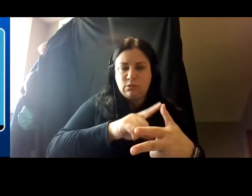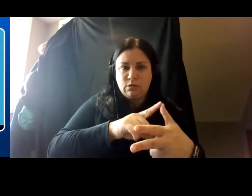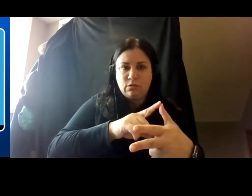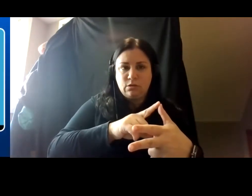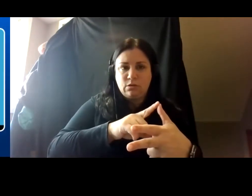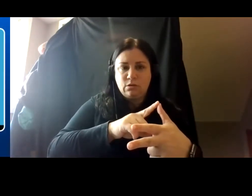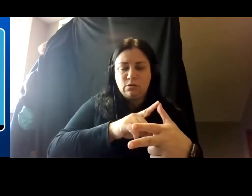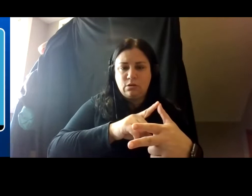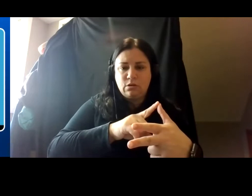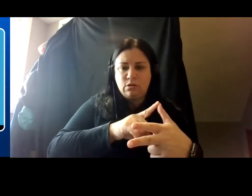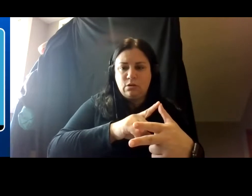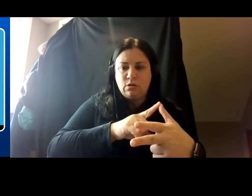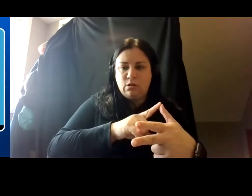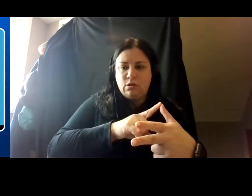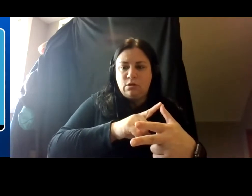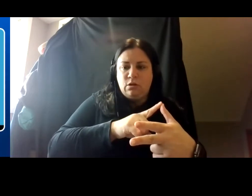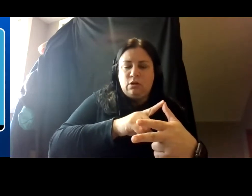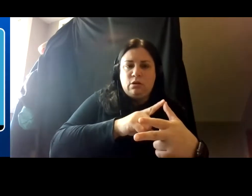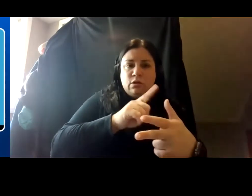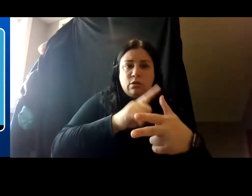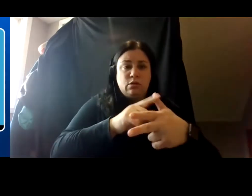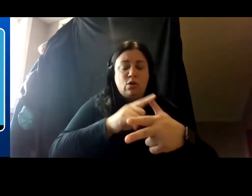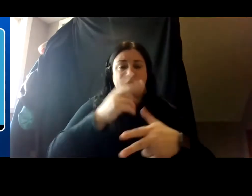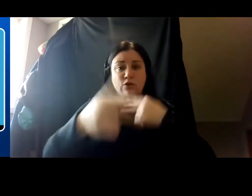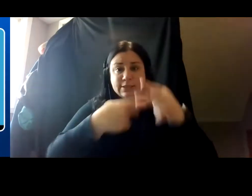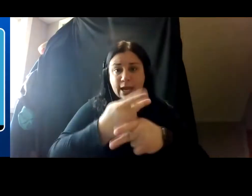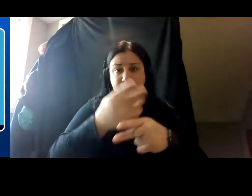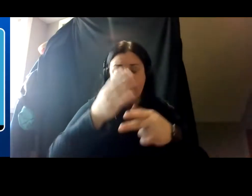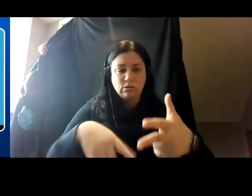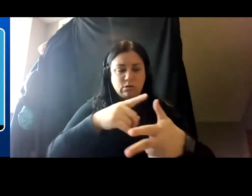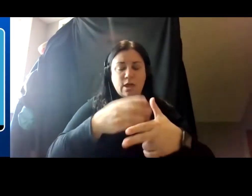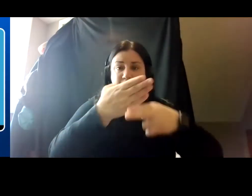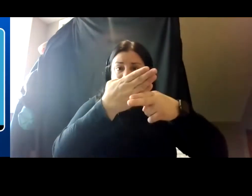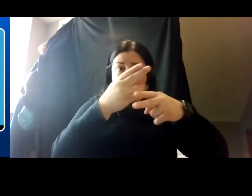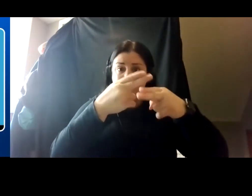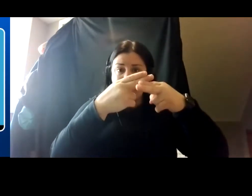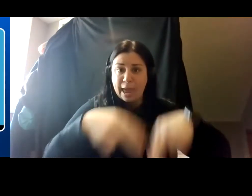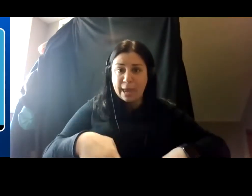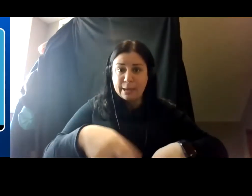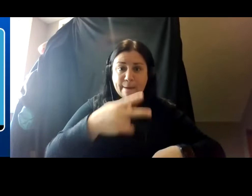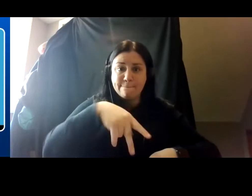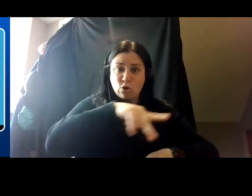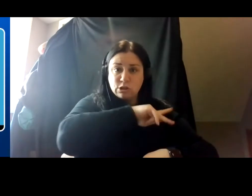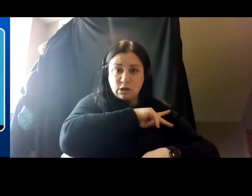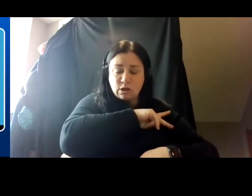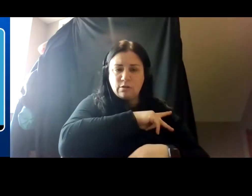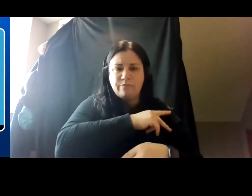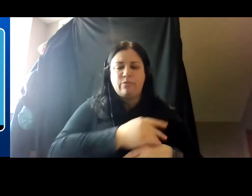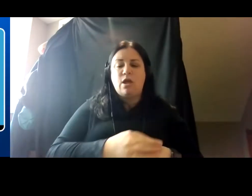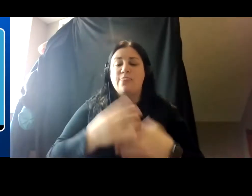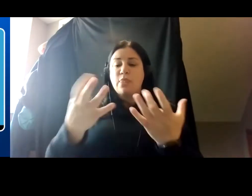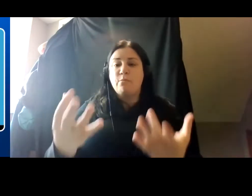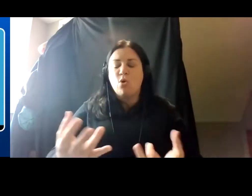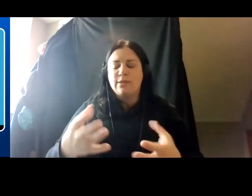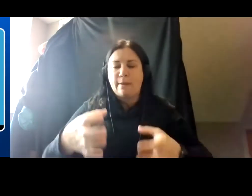we can see, okay, now you can see each other. So the first type of person is the egg personality. All right, so this is what I call the boiling pot of water of